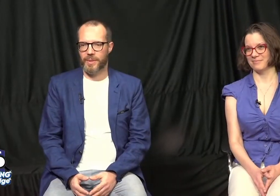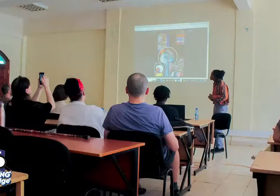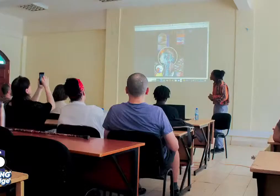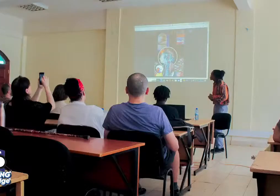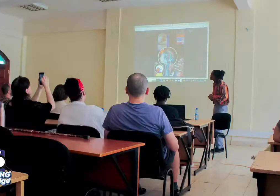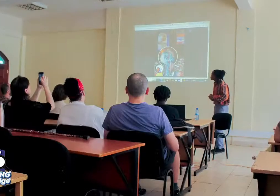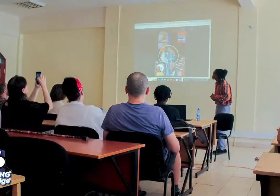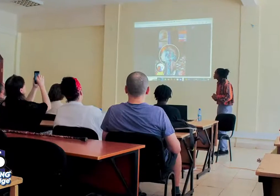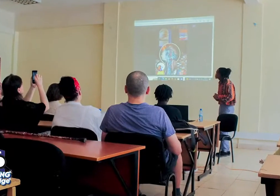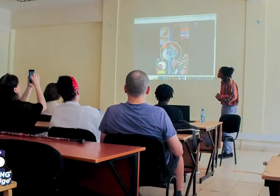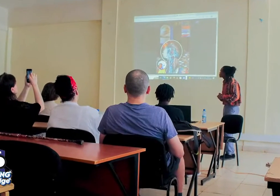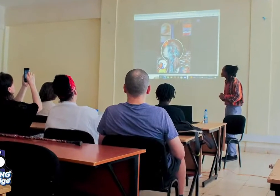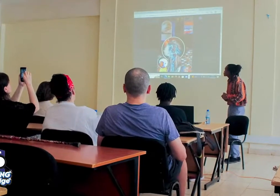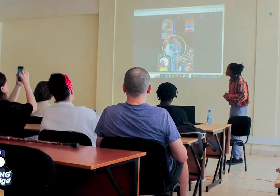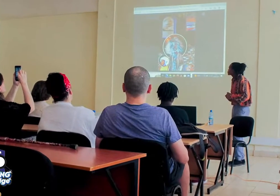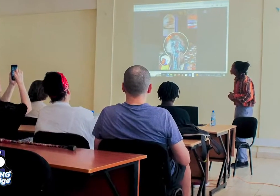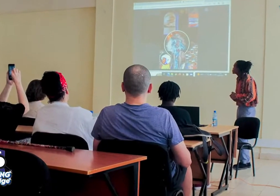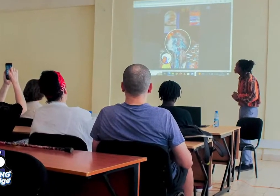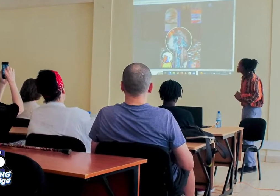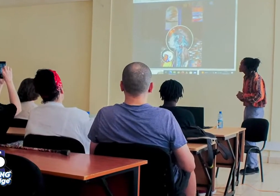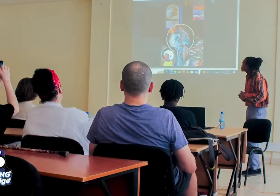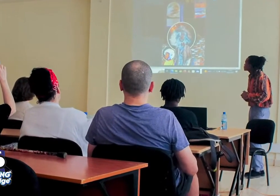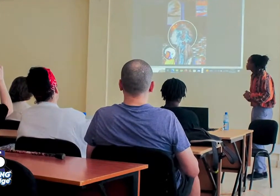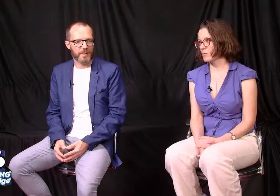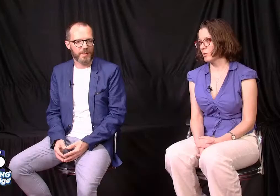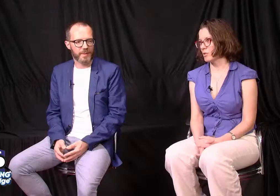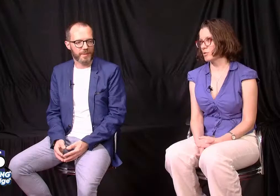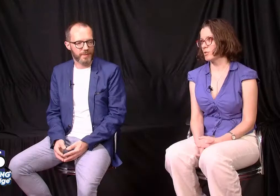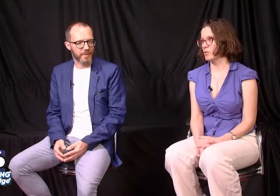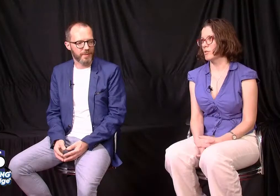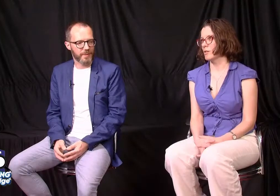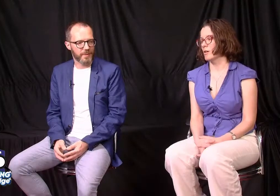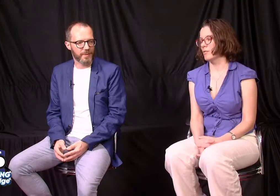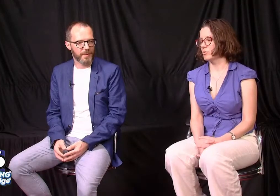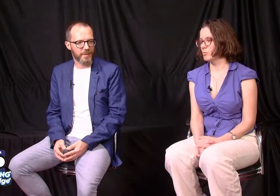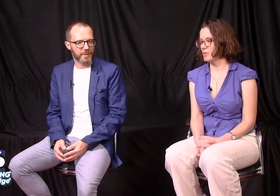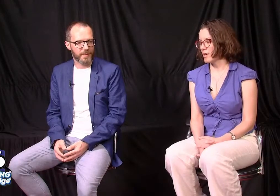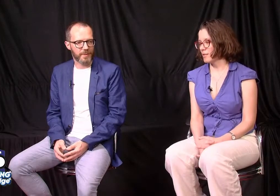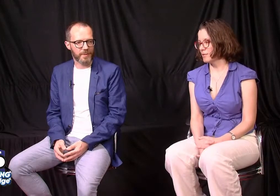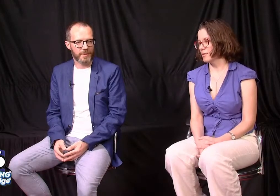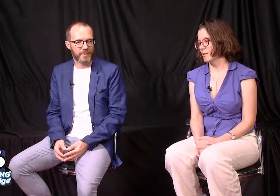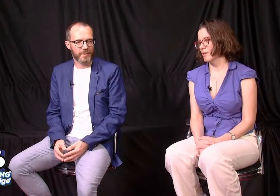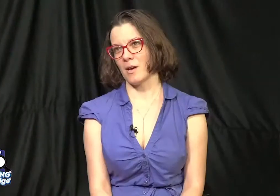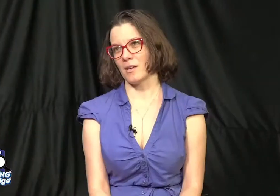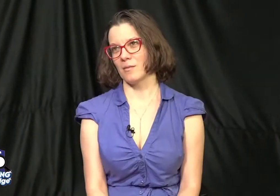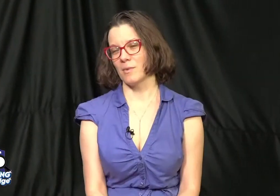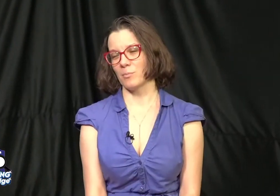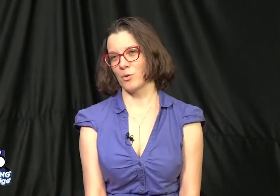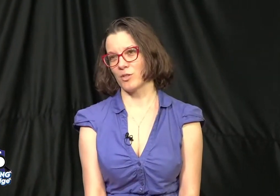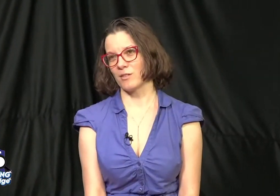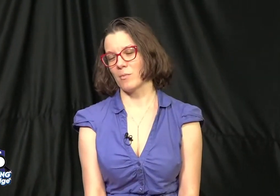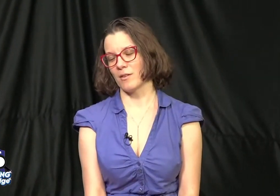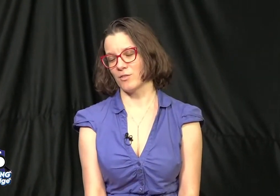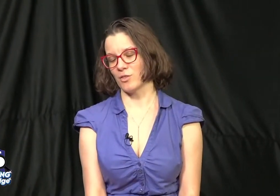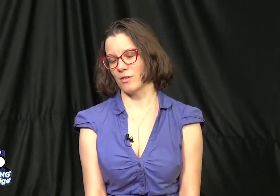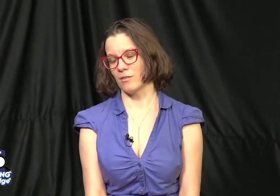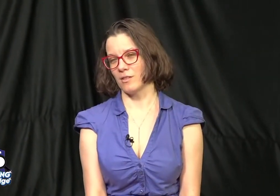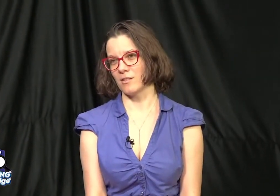being here hosted by Kenyatta University. My name is Eva Hudoba. I am a project manager in